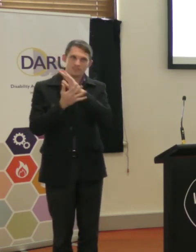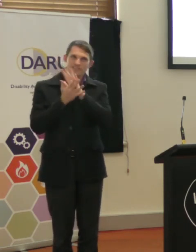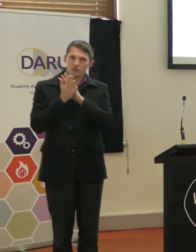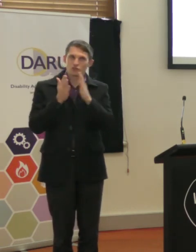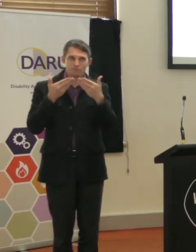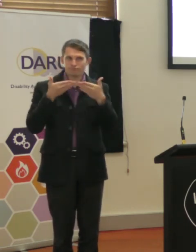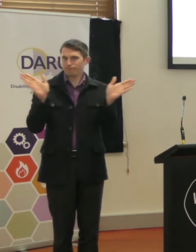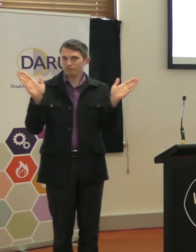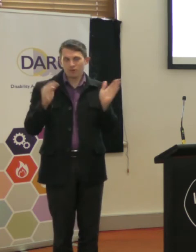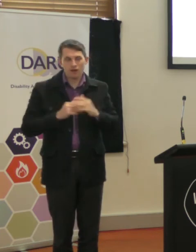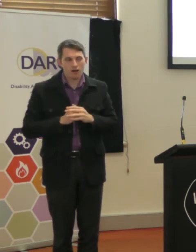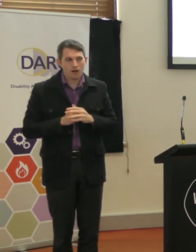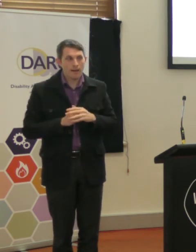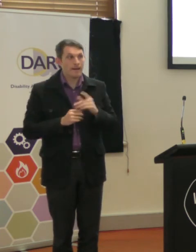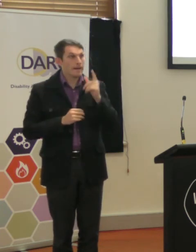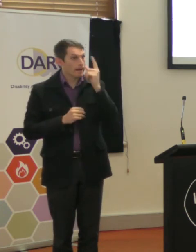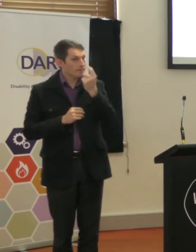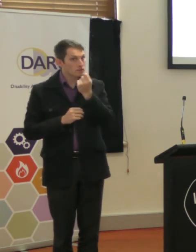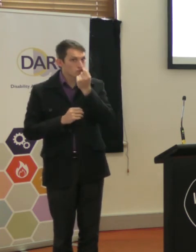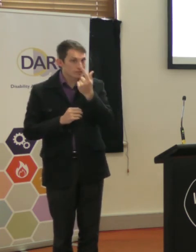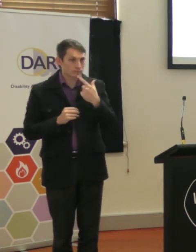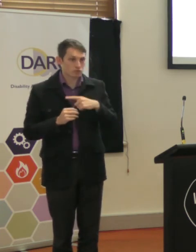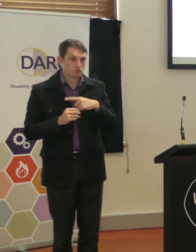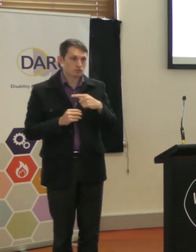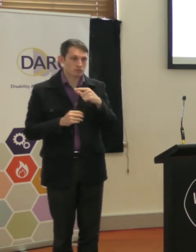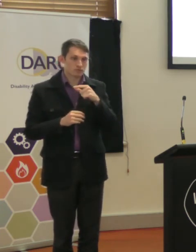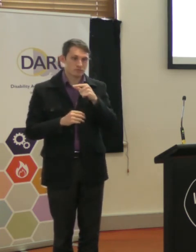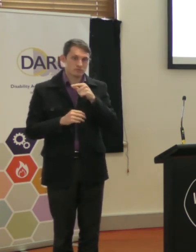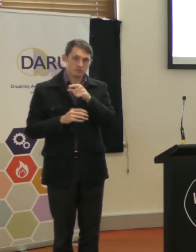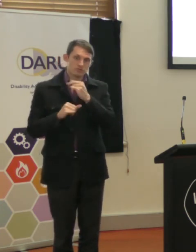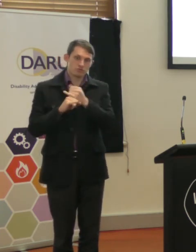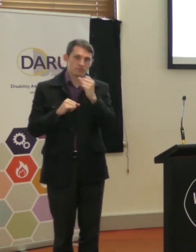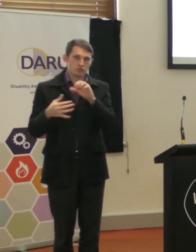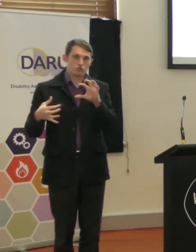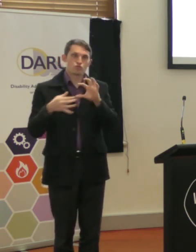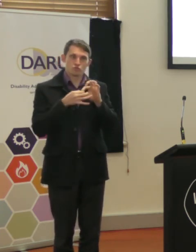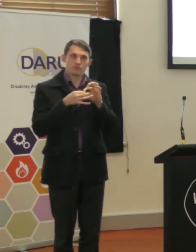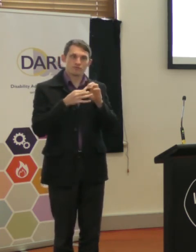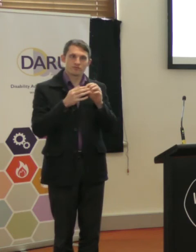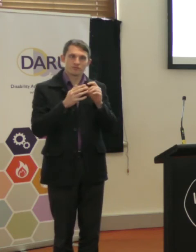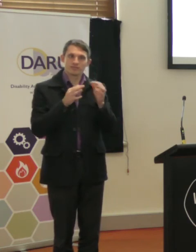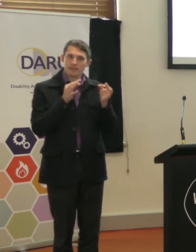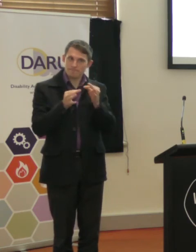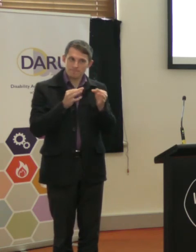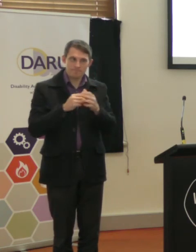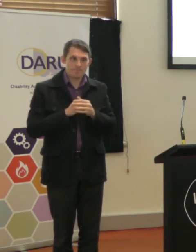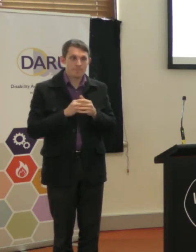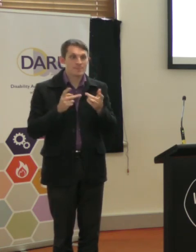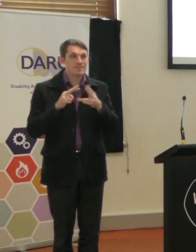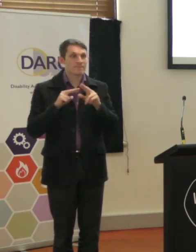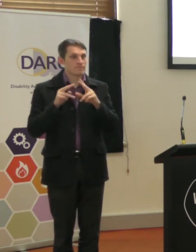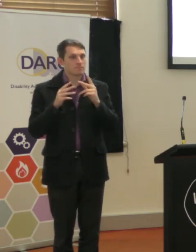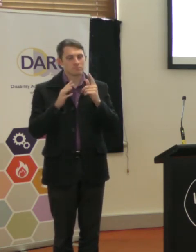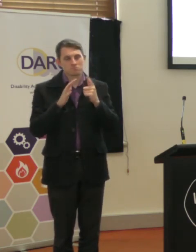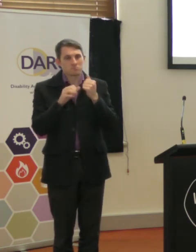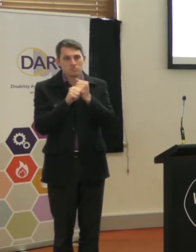It can be tricky though, because as I say, the institutions need to have joined. If it's foster care run by the state of Victoria,